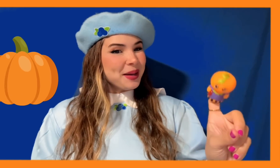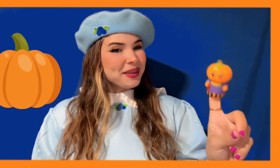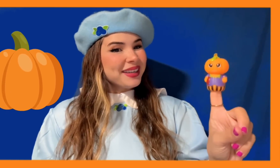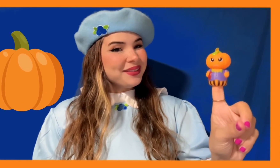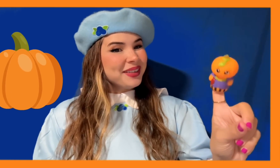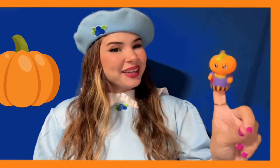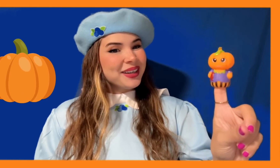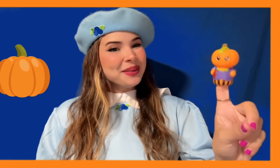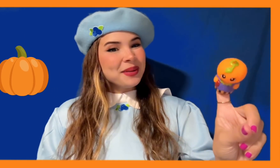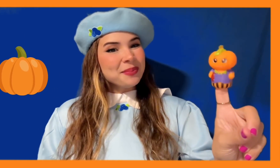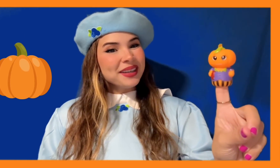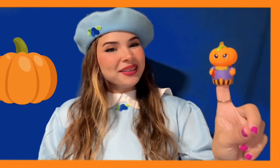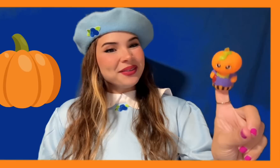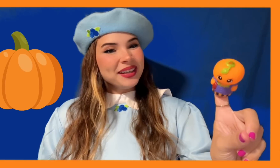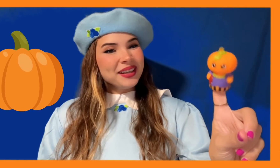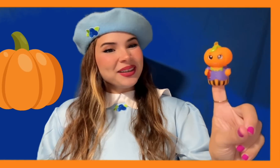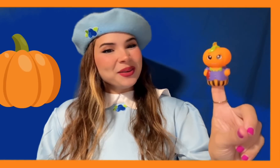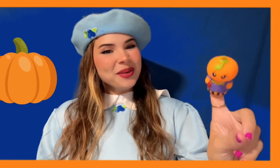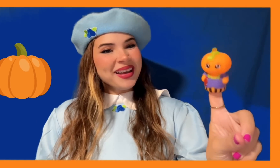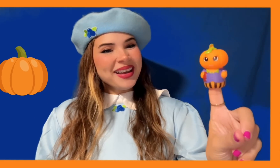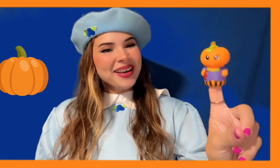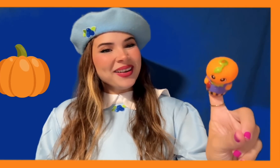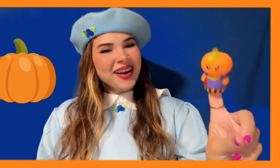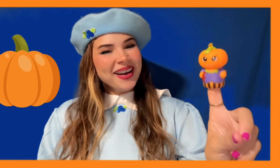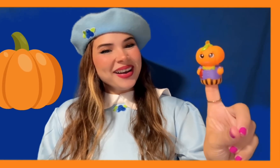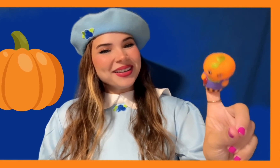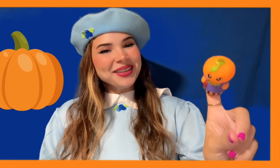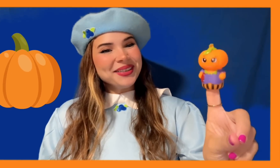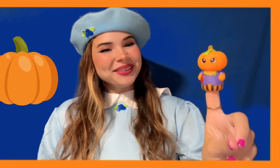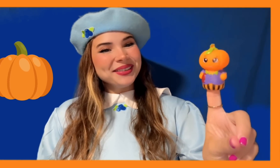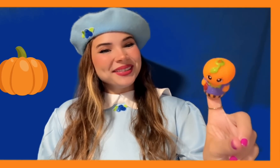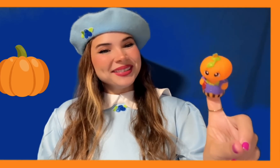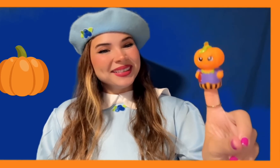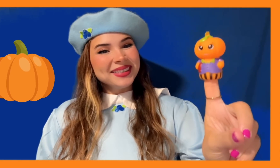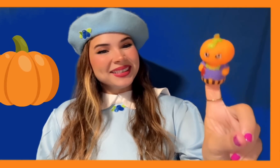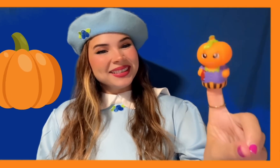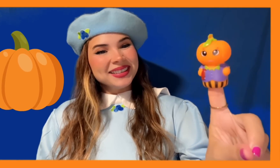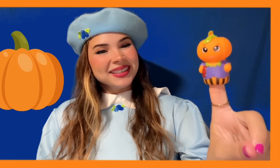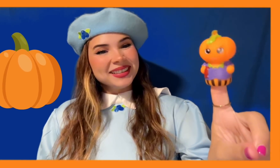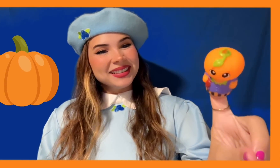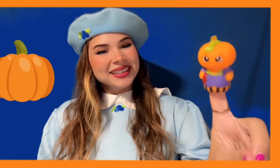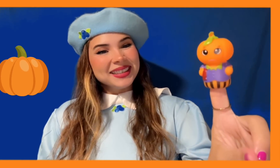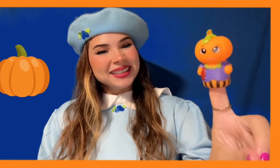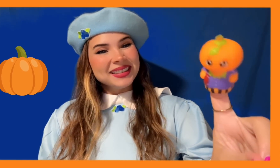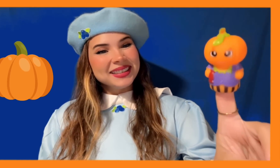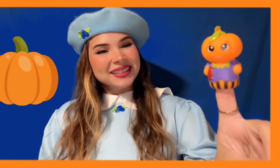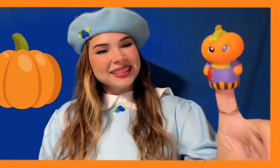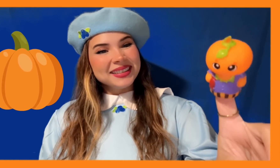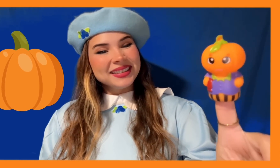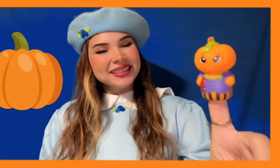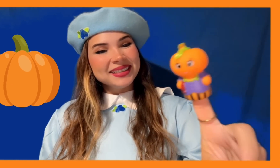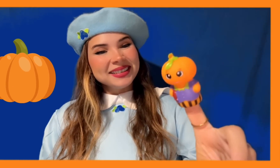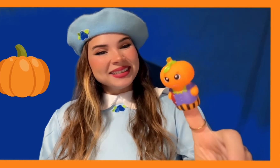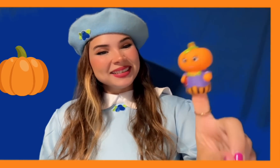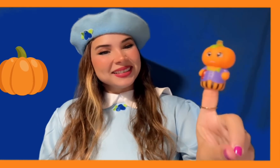Pumpkin finger, where are you? Here I am, how